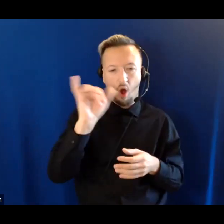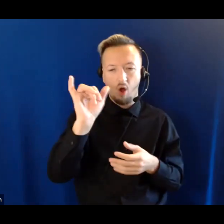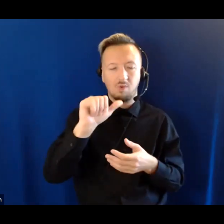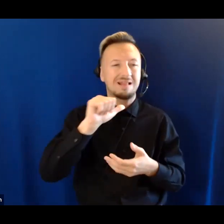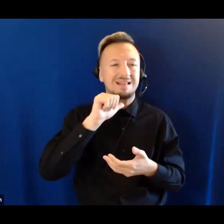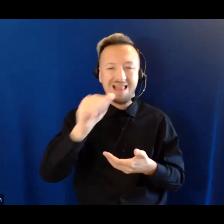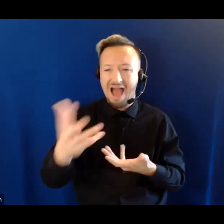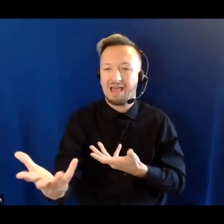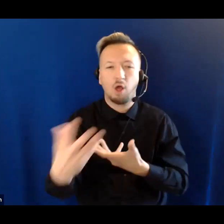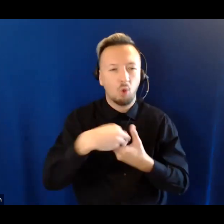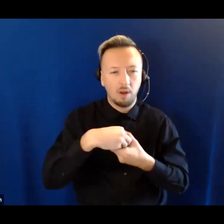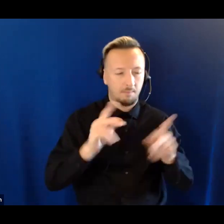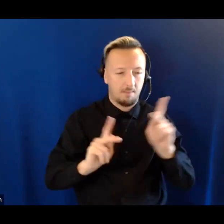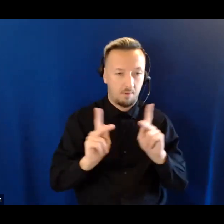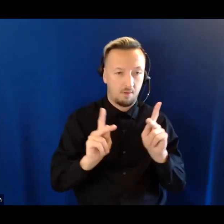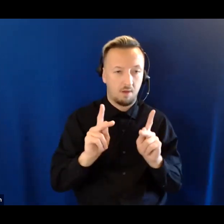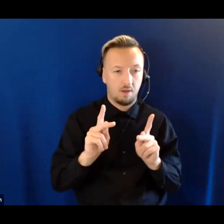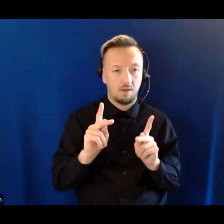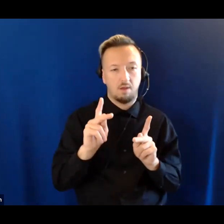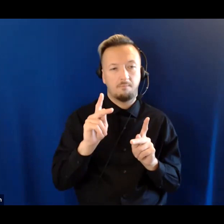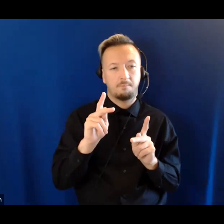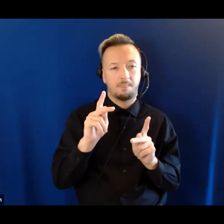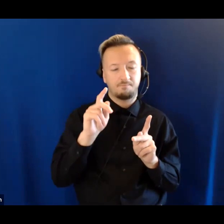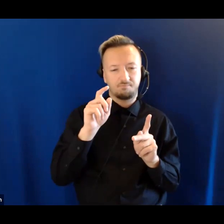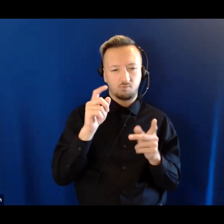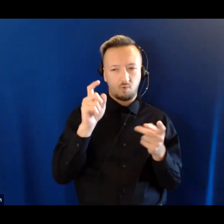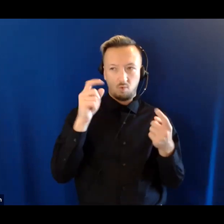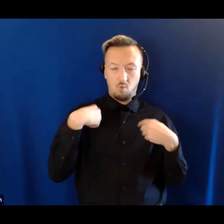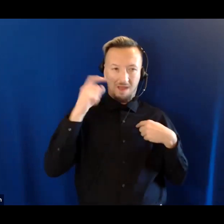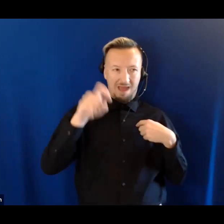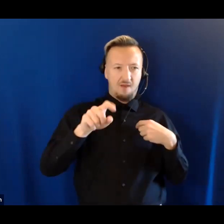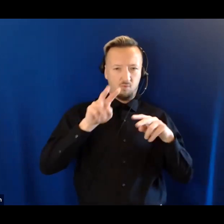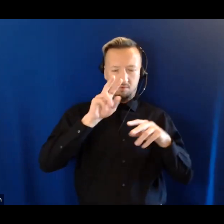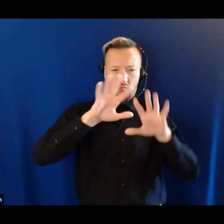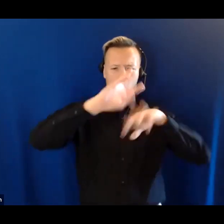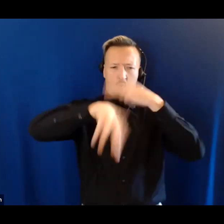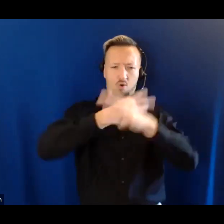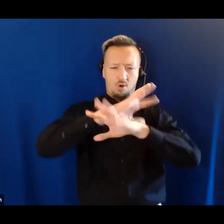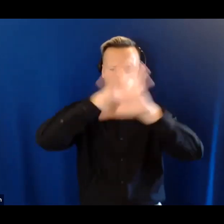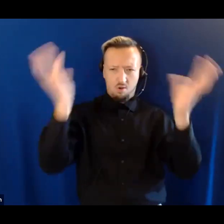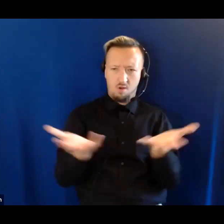space, but how we're literally viewing what is wrong in the world.